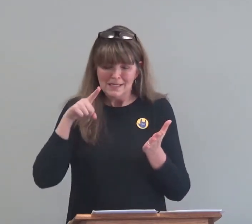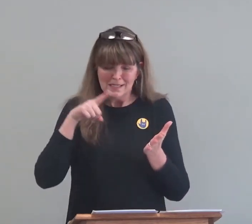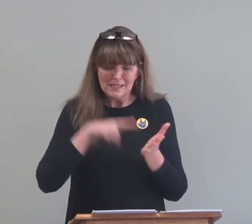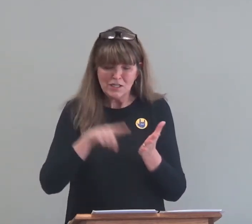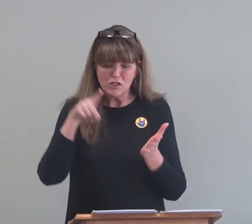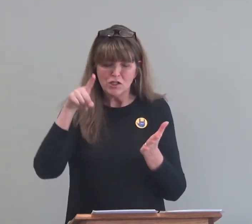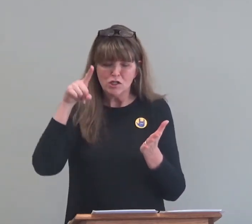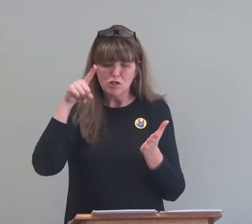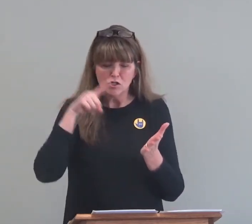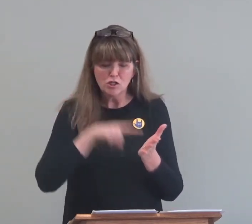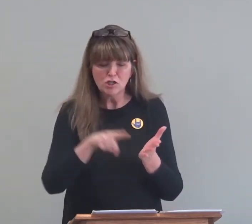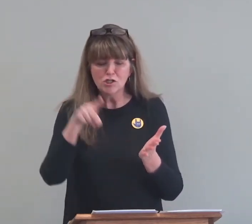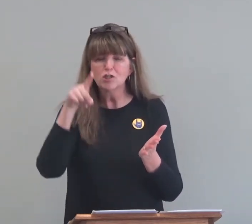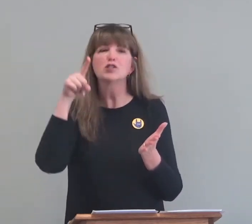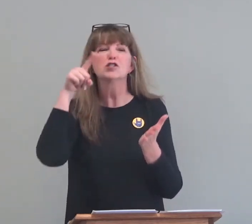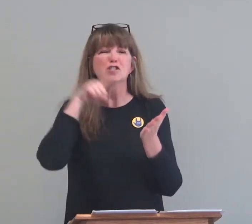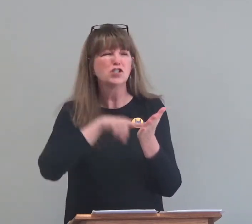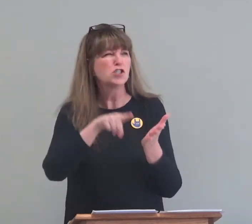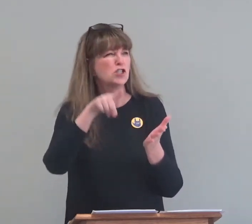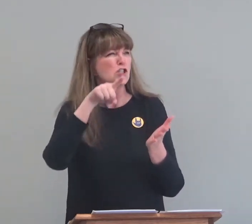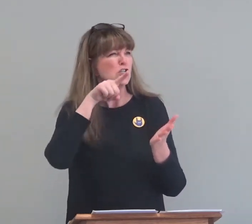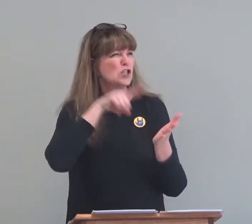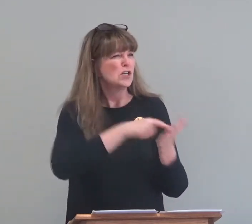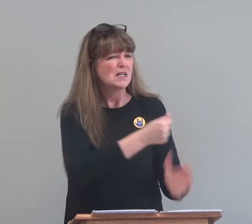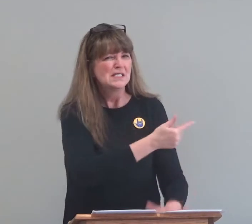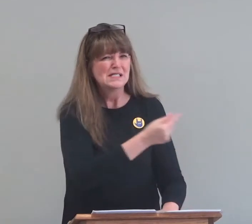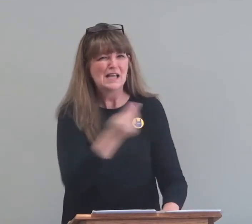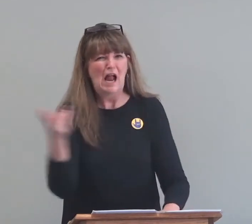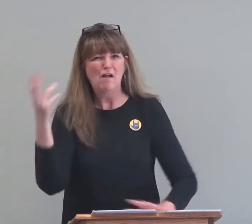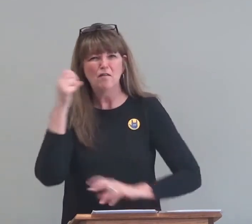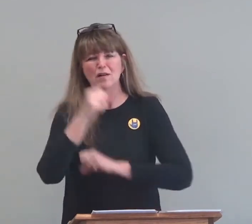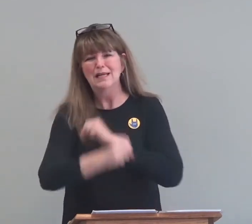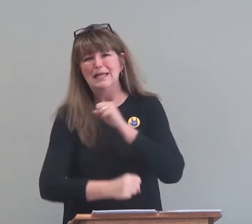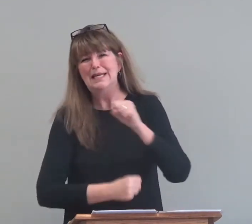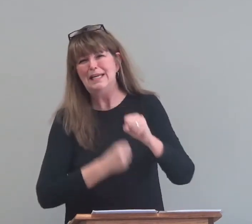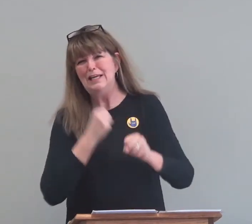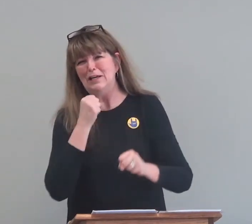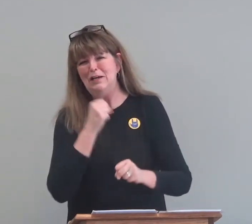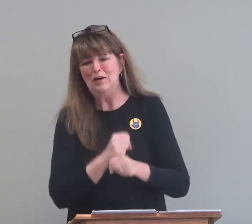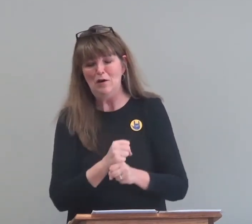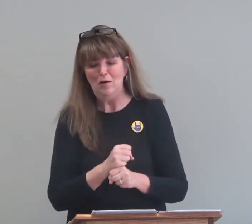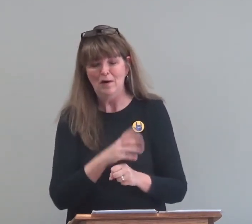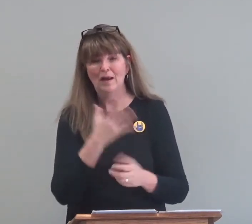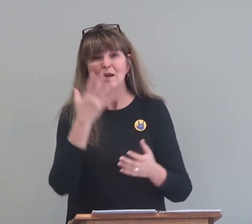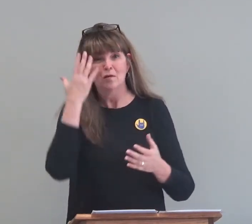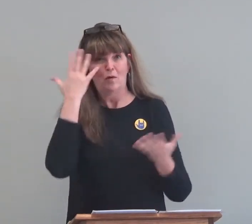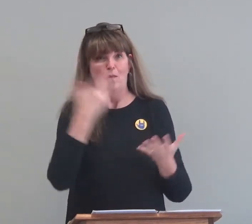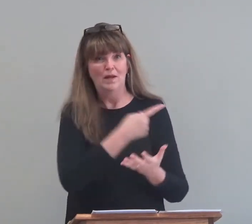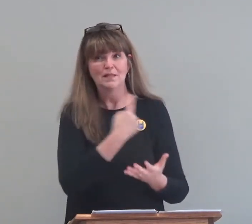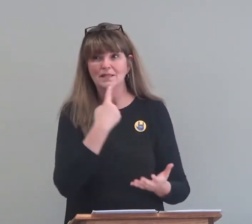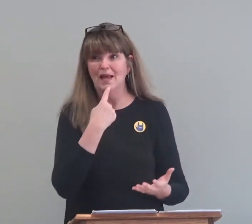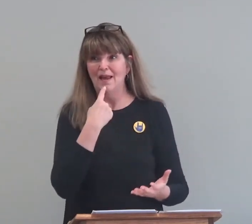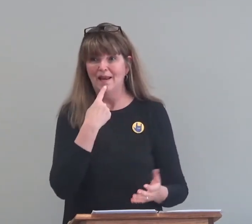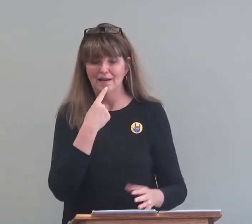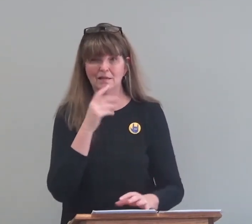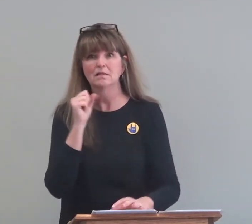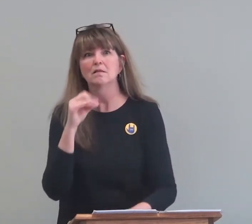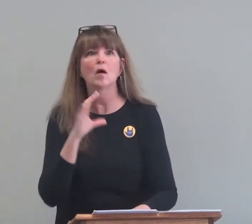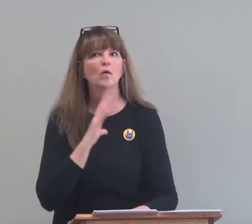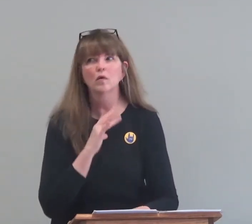So anyway, Sir Lacou accepted the challenge, and he researched for several years. And you know what he ended up